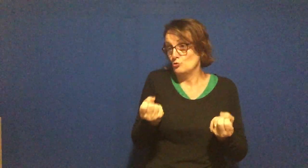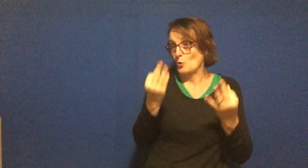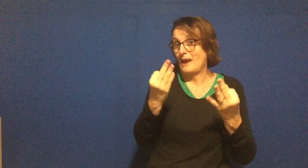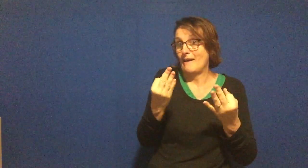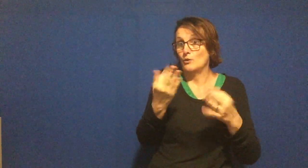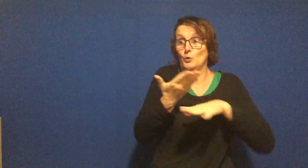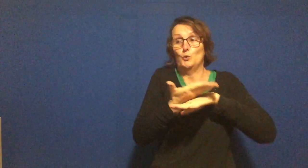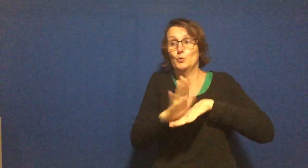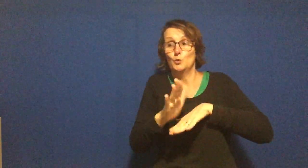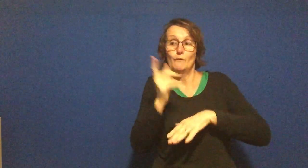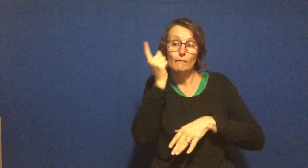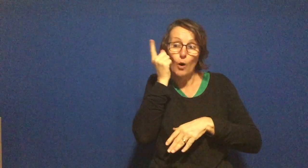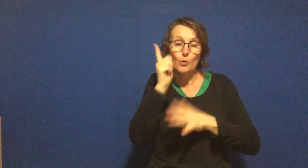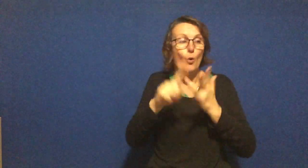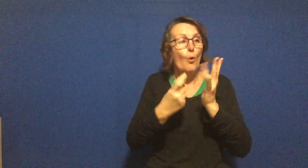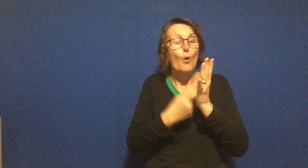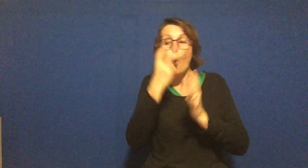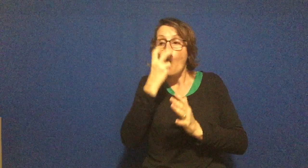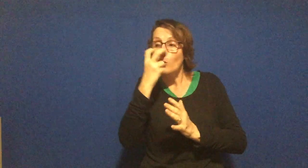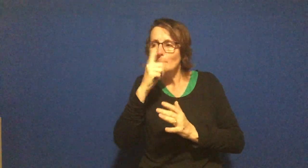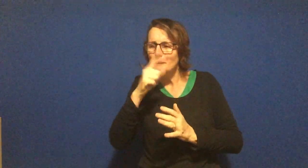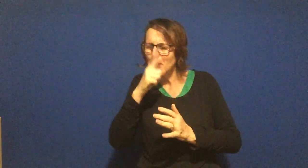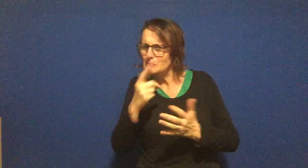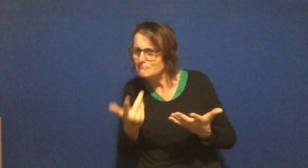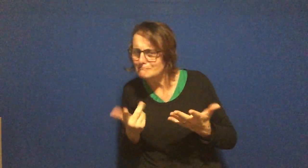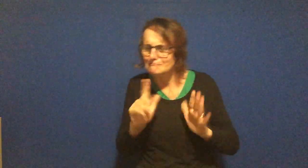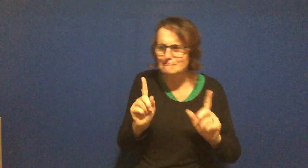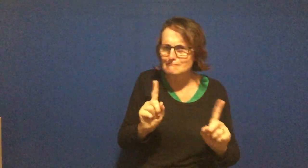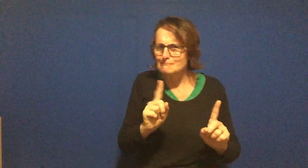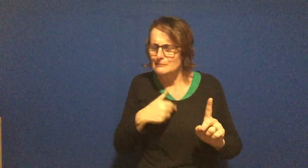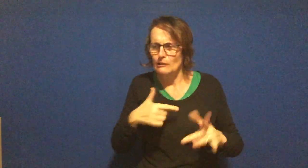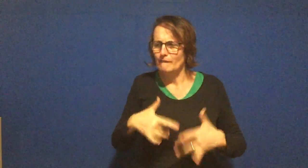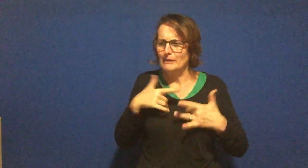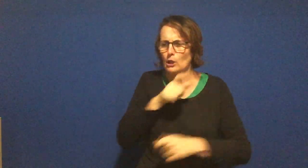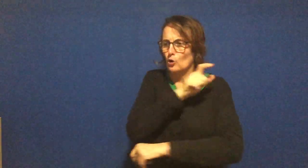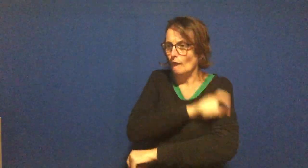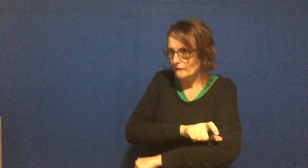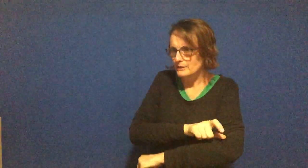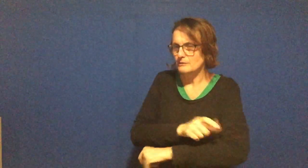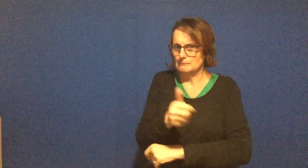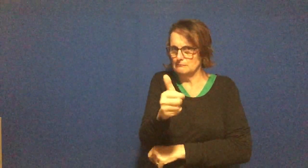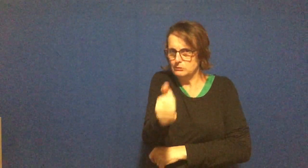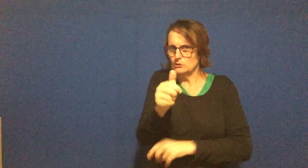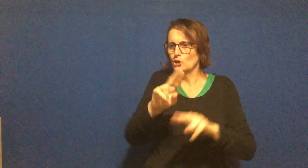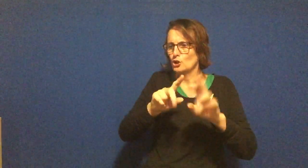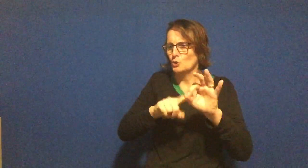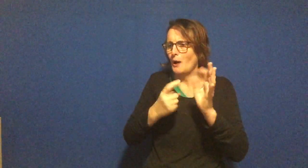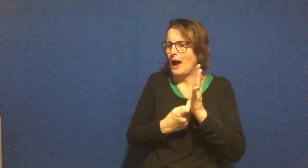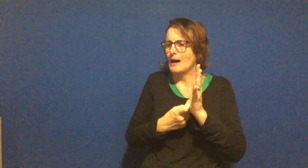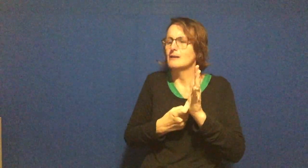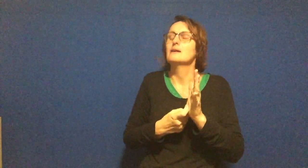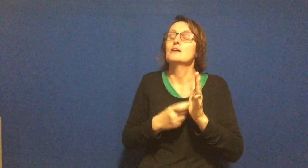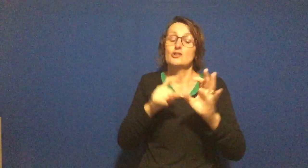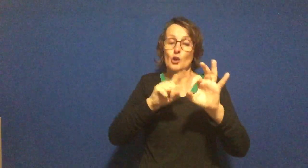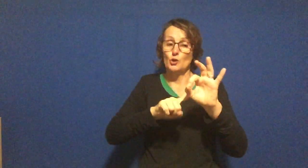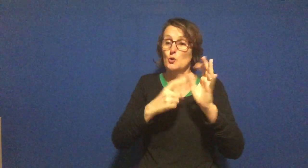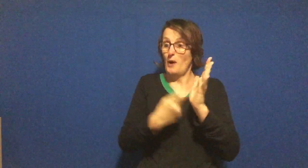latest smartphone, or people who are elderly and maybe don't feel as confident with new technologies. Basically, it's like a barcode that